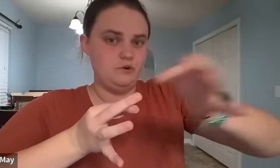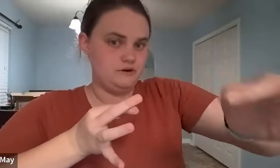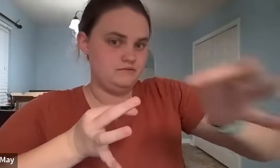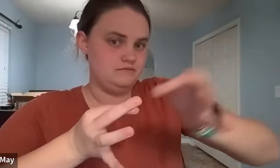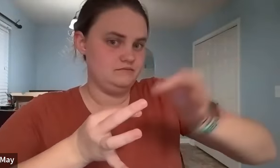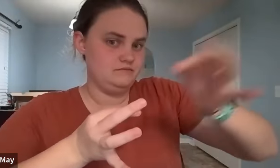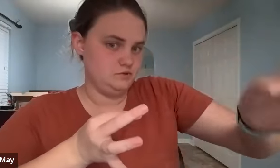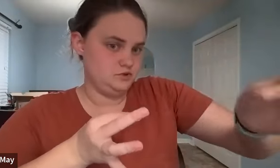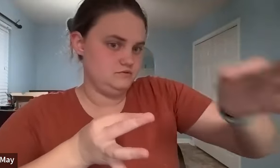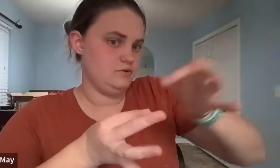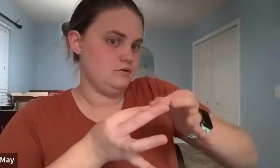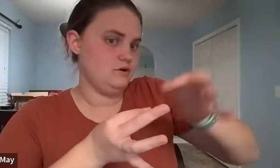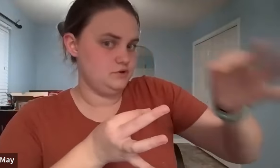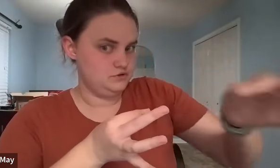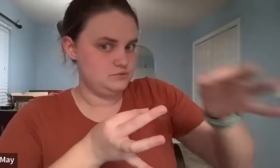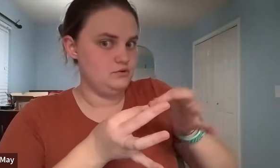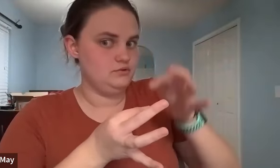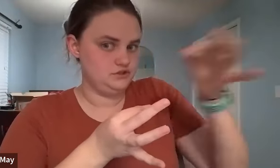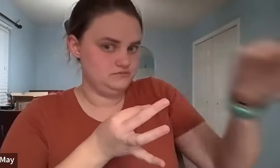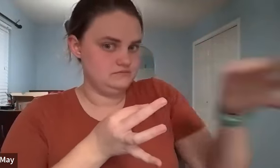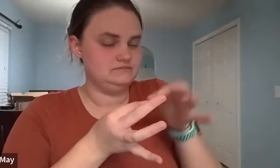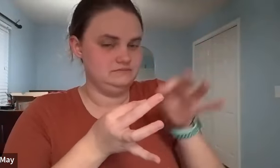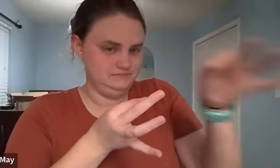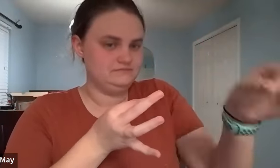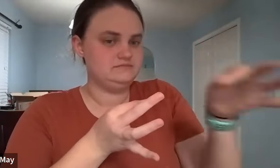Forward. Pushed forward, postpone, push.